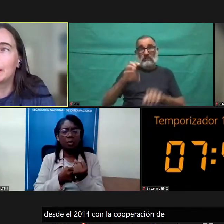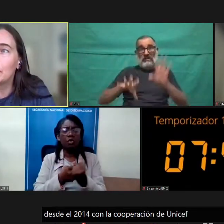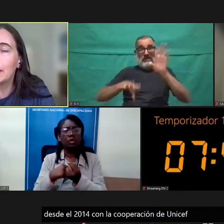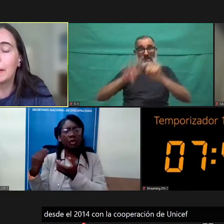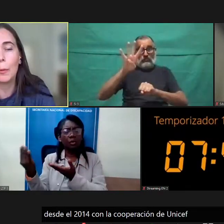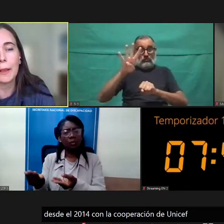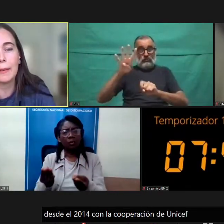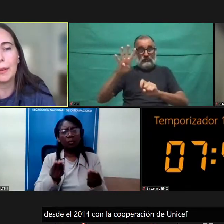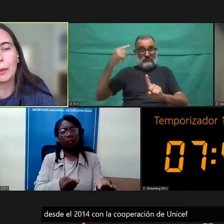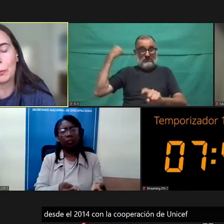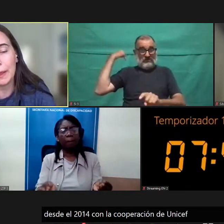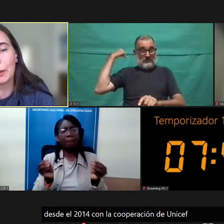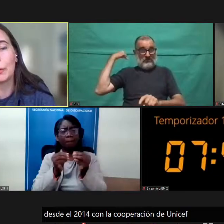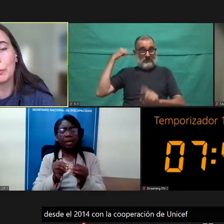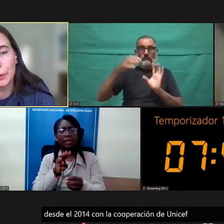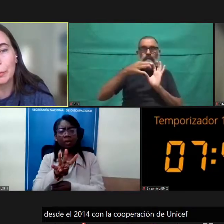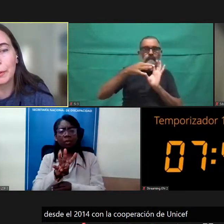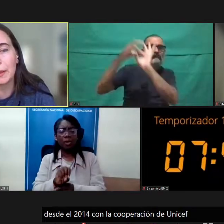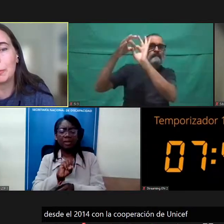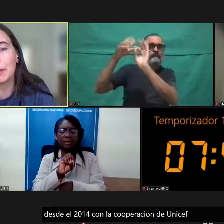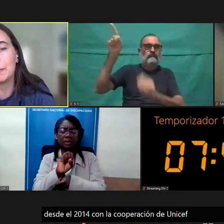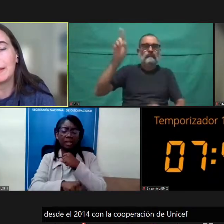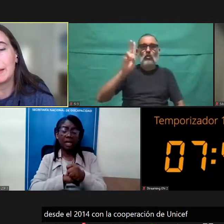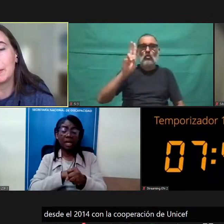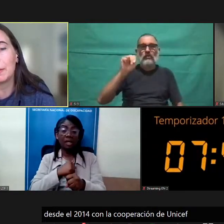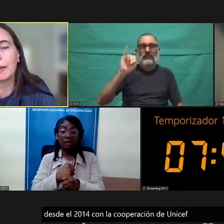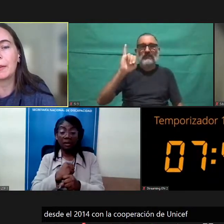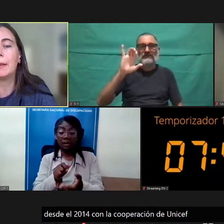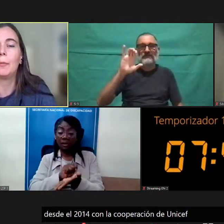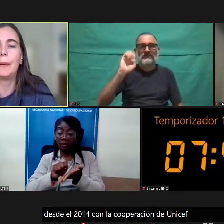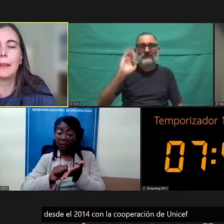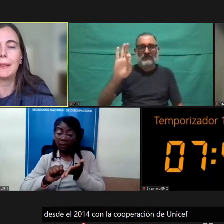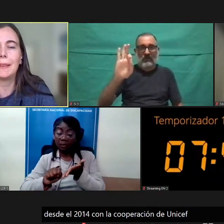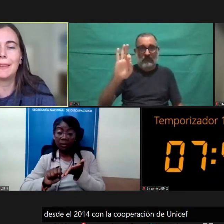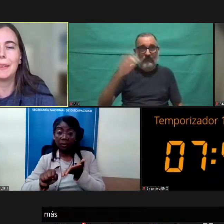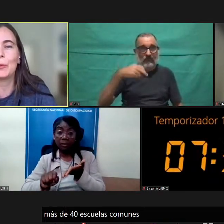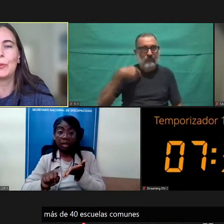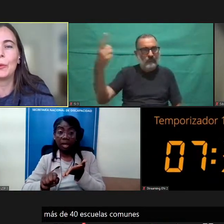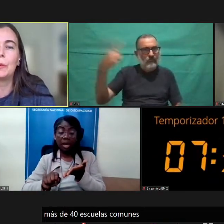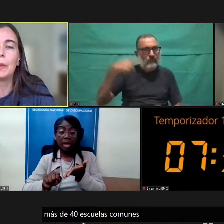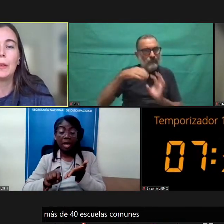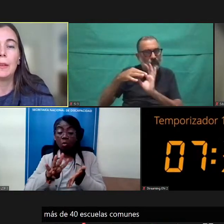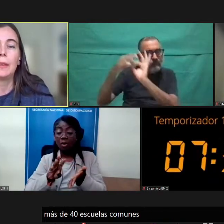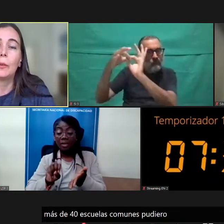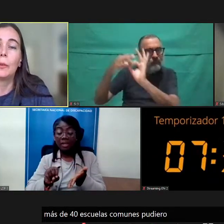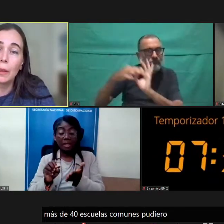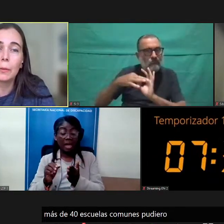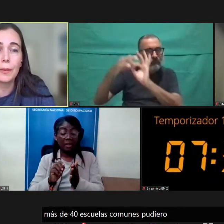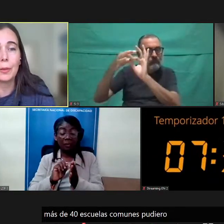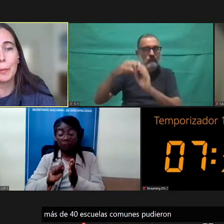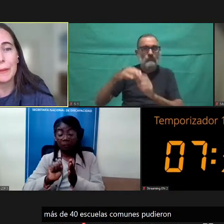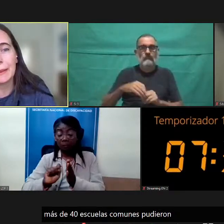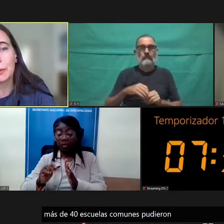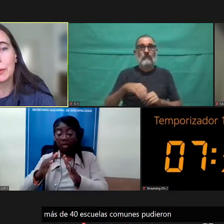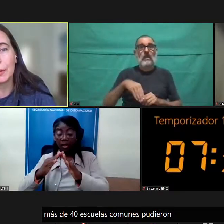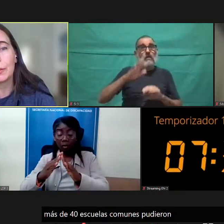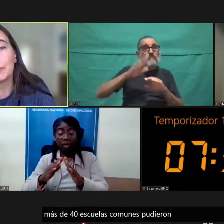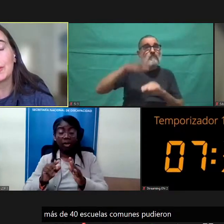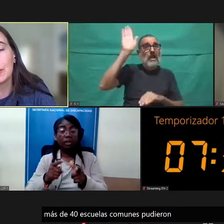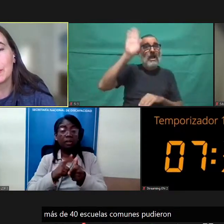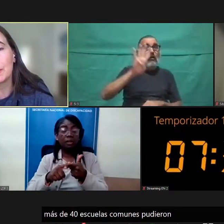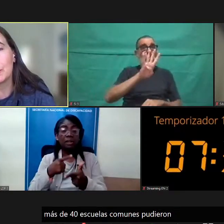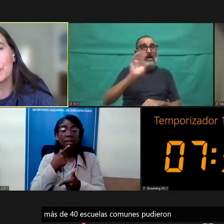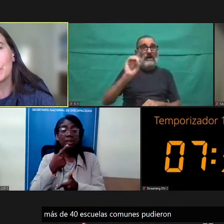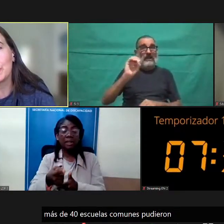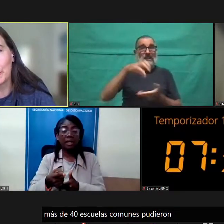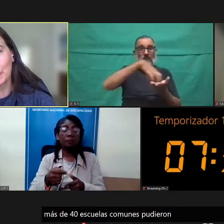mandela skills looking for the supports for common schools to be able to implement and assess english and practices with a